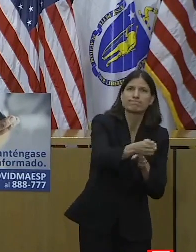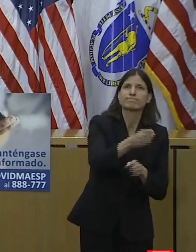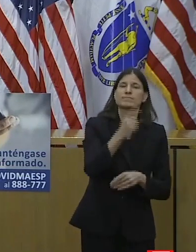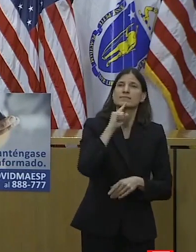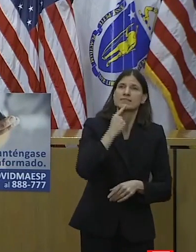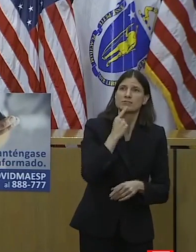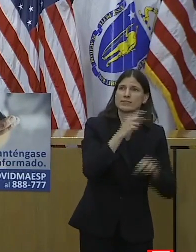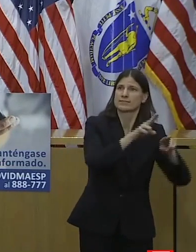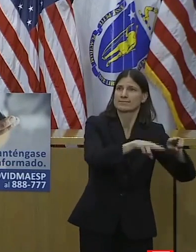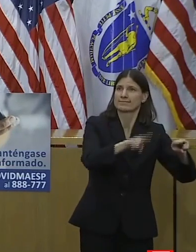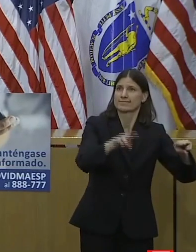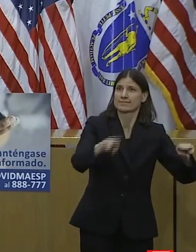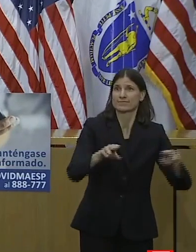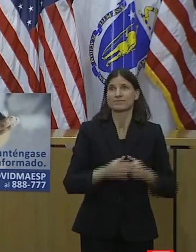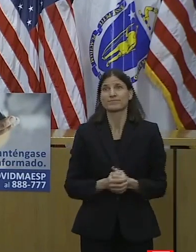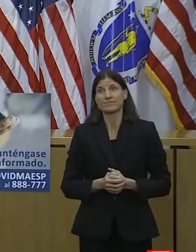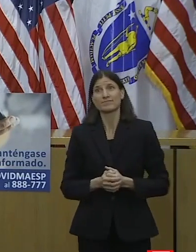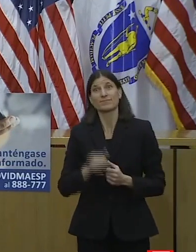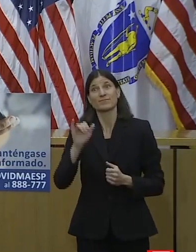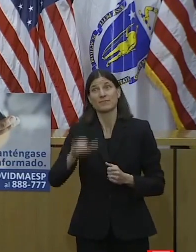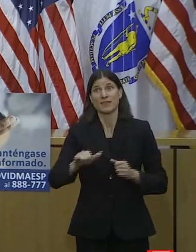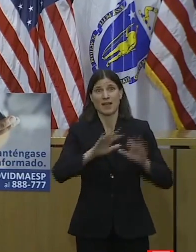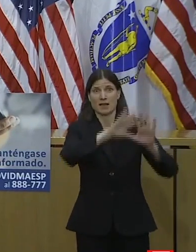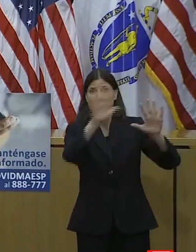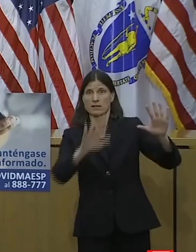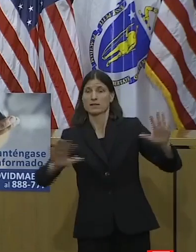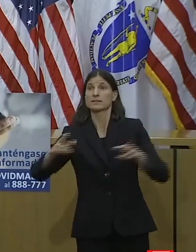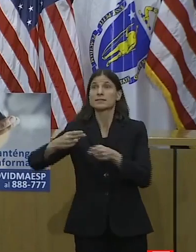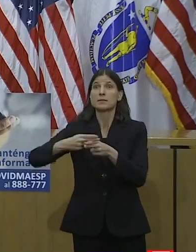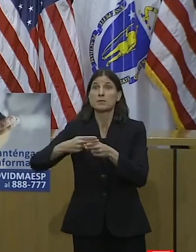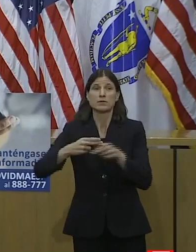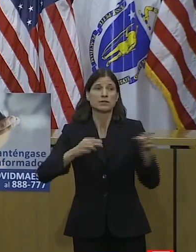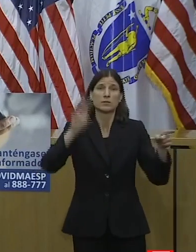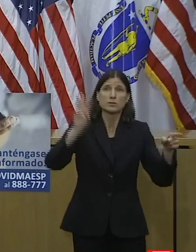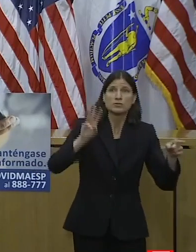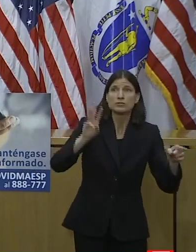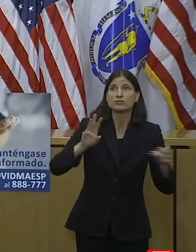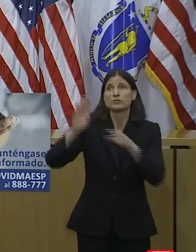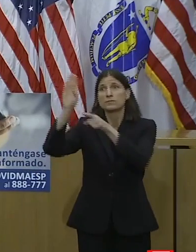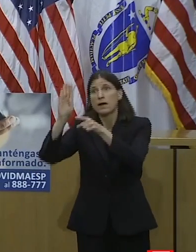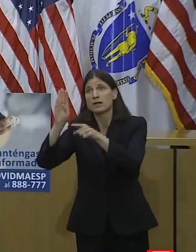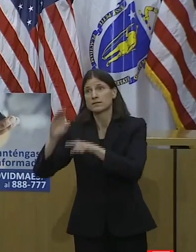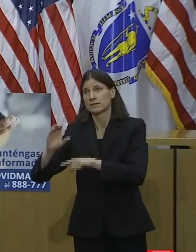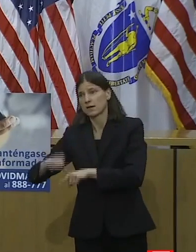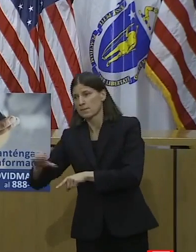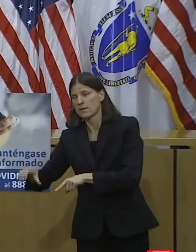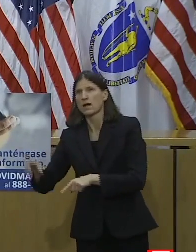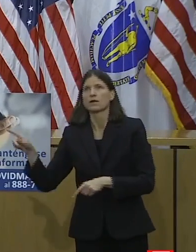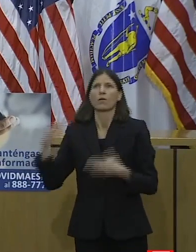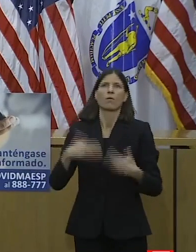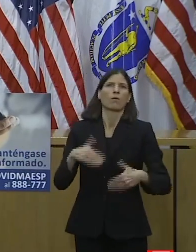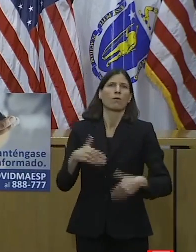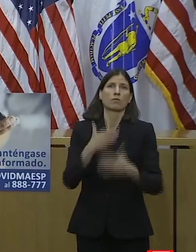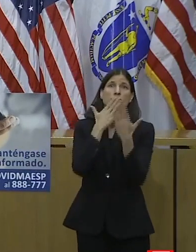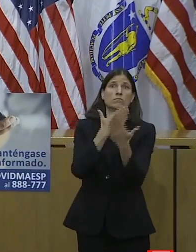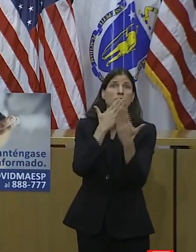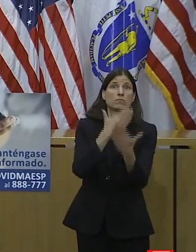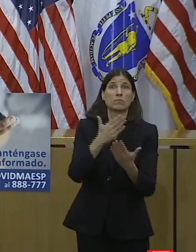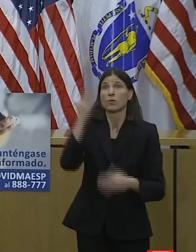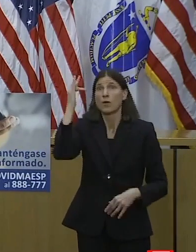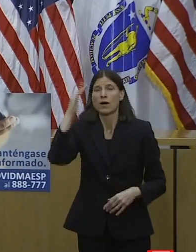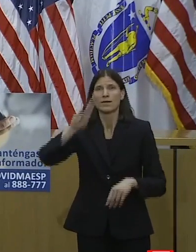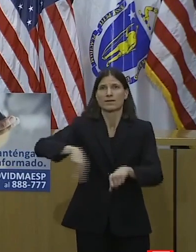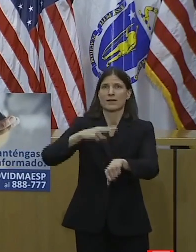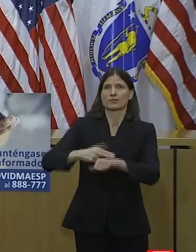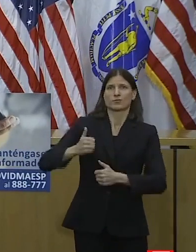not be possible without the coordination between the National Guard, MEMA, our command center, and many of our colleagues in the